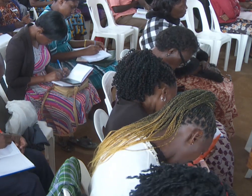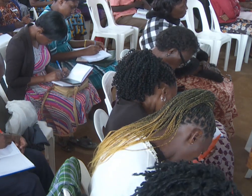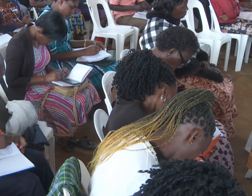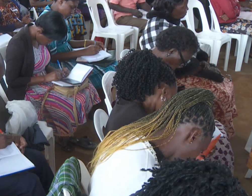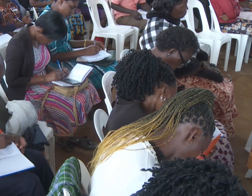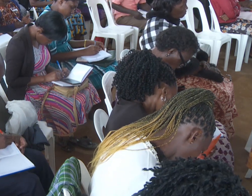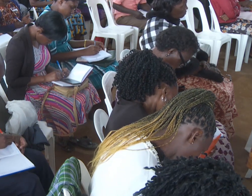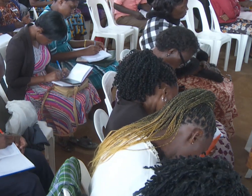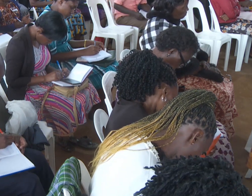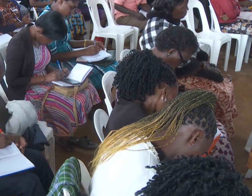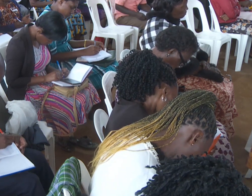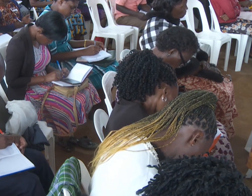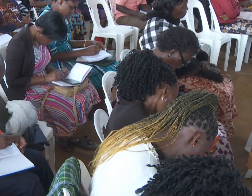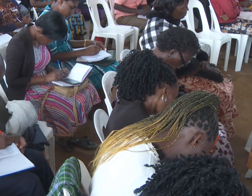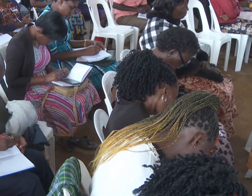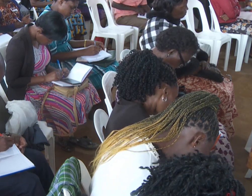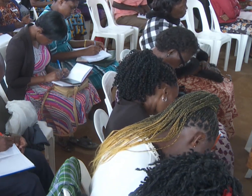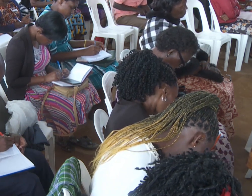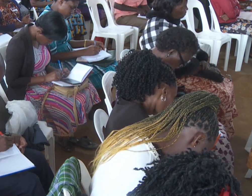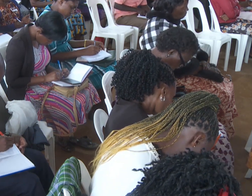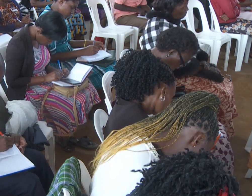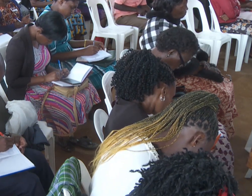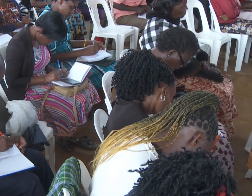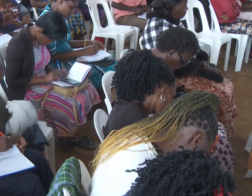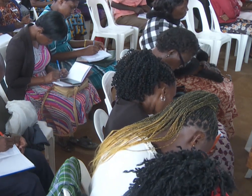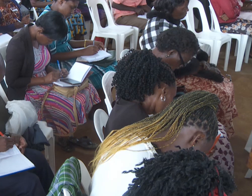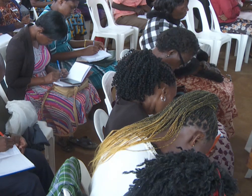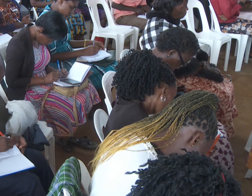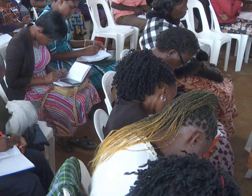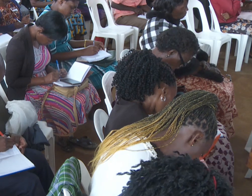Write them down. The second thing is the word.